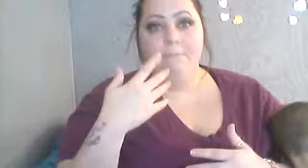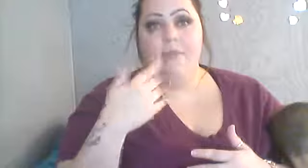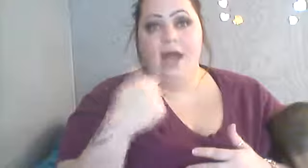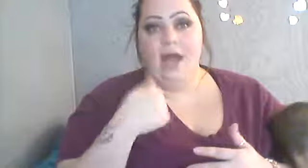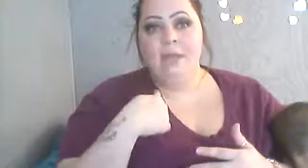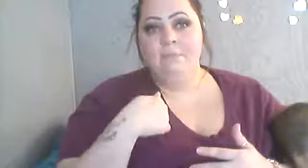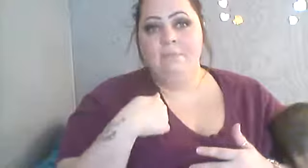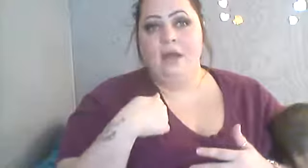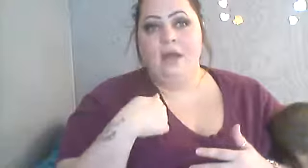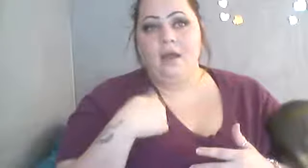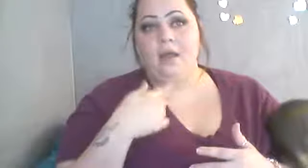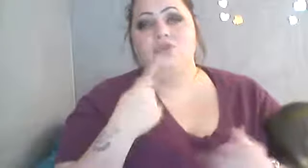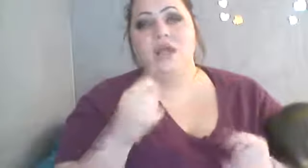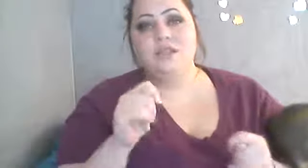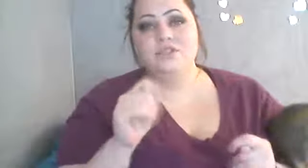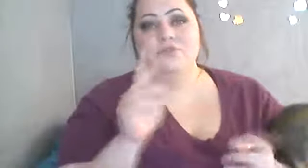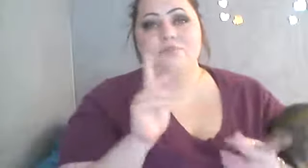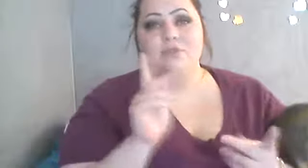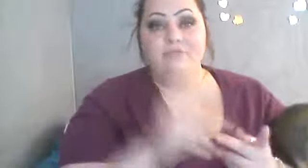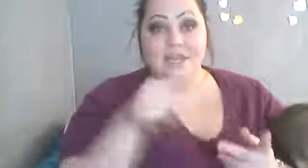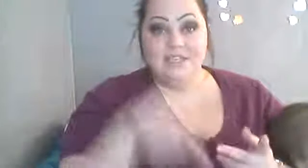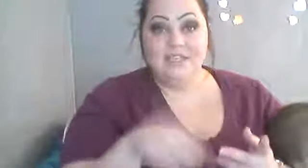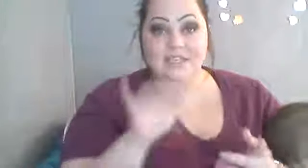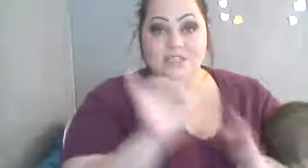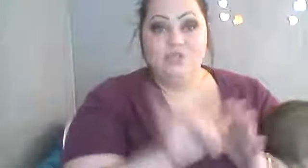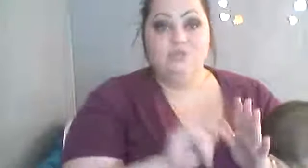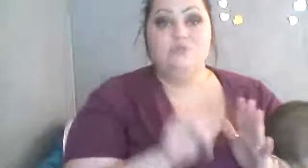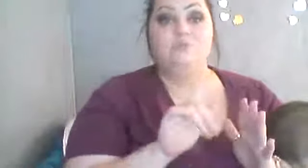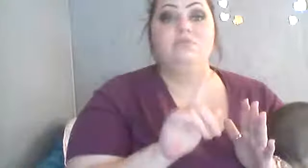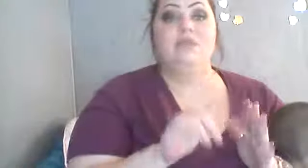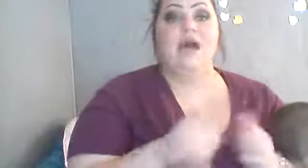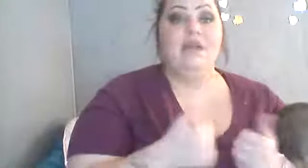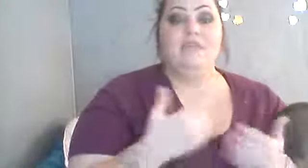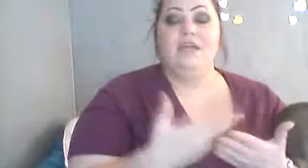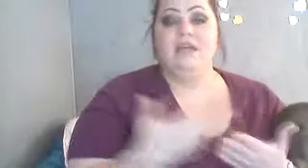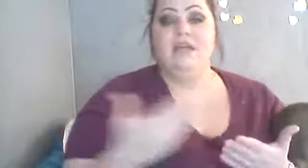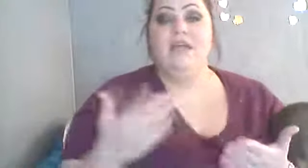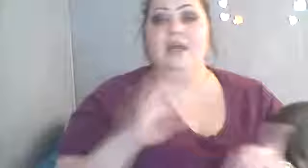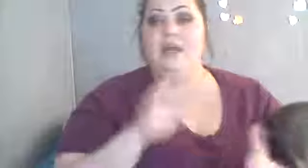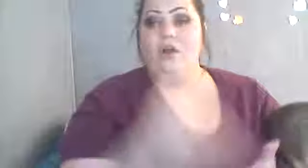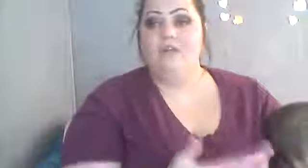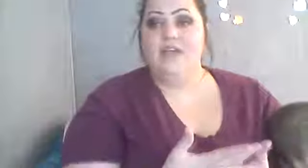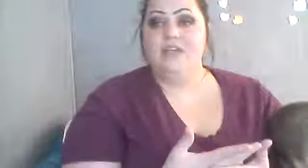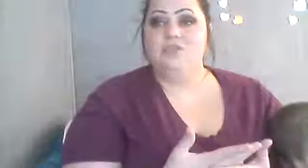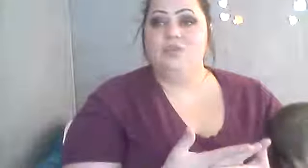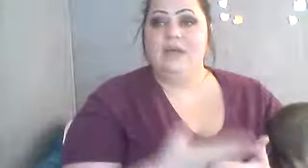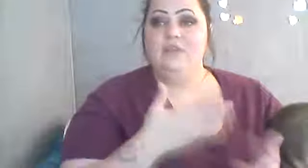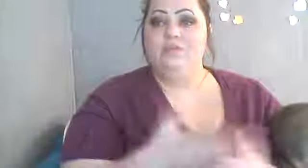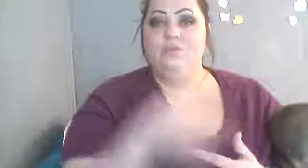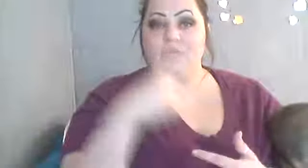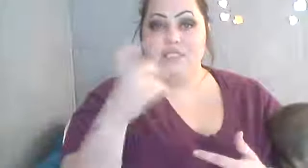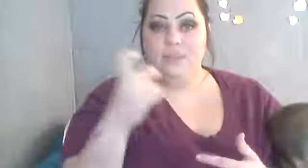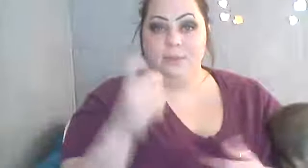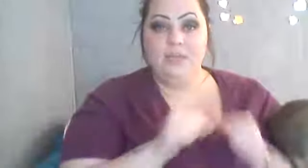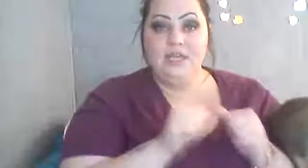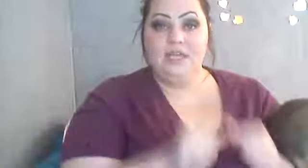but I'm trying to perfect this YouTube live thing and all of that so that way through the summer we can